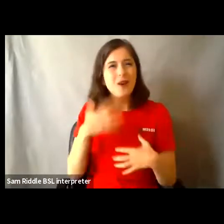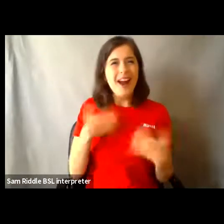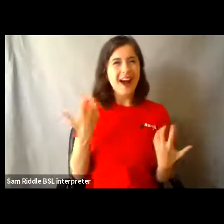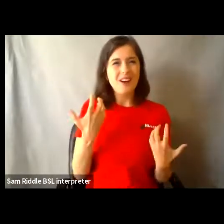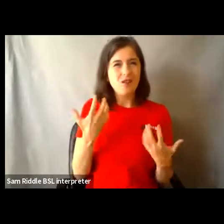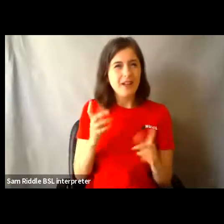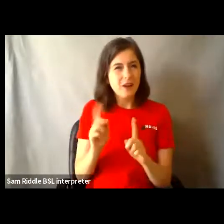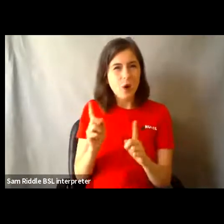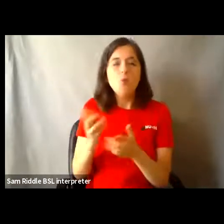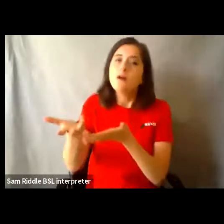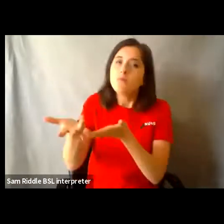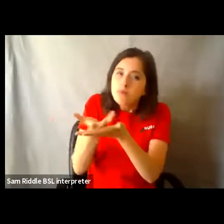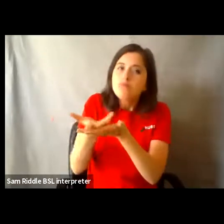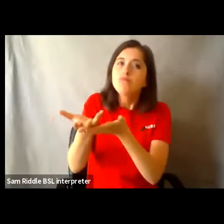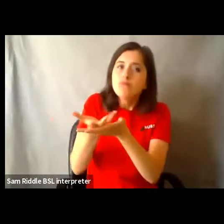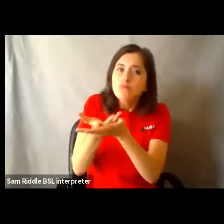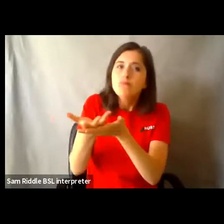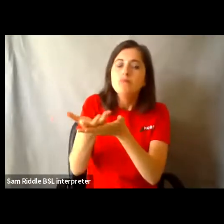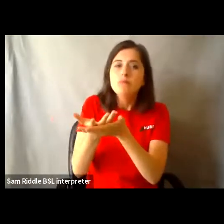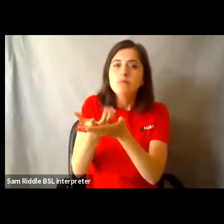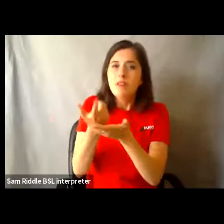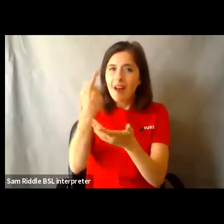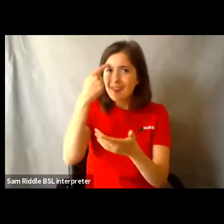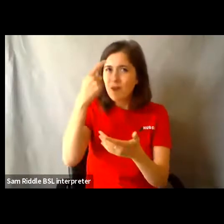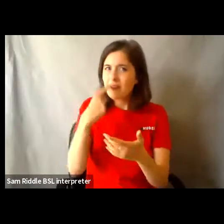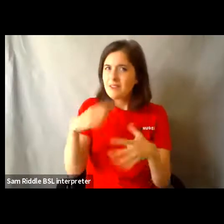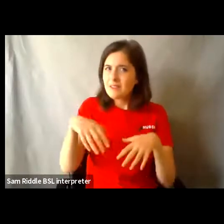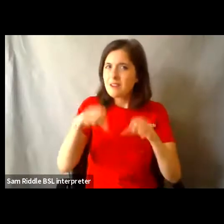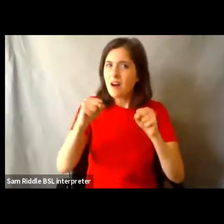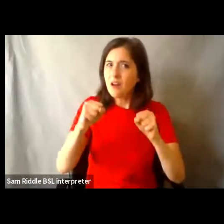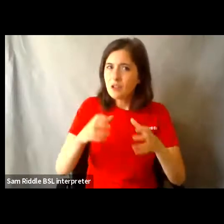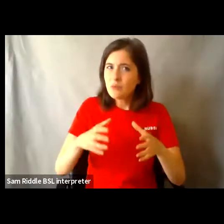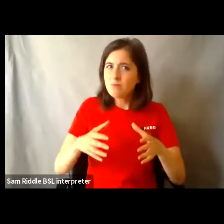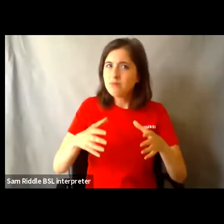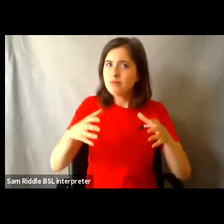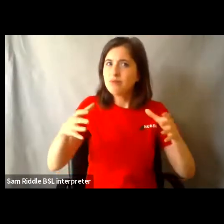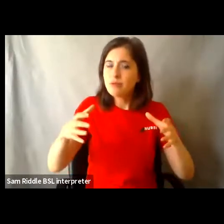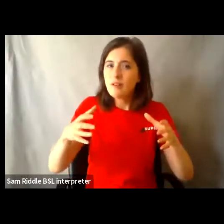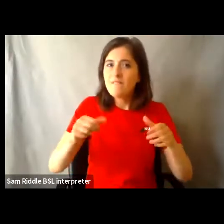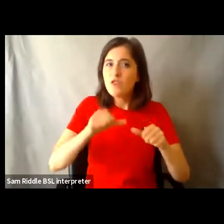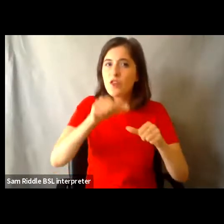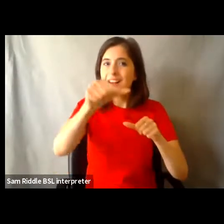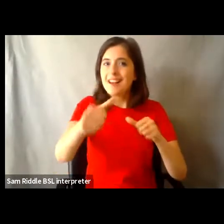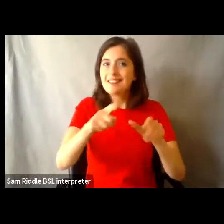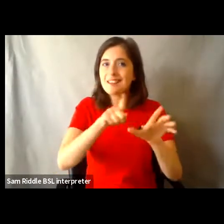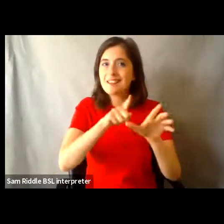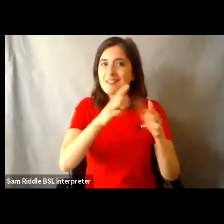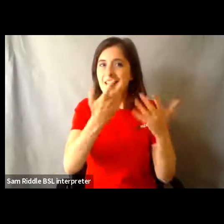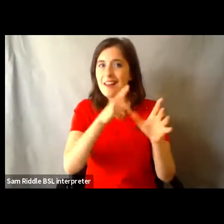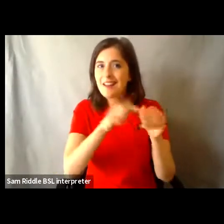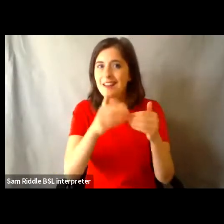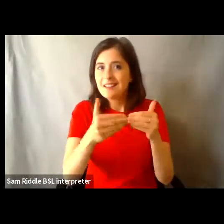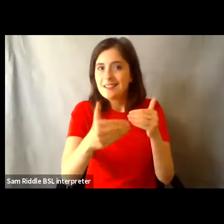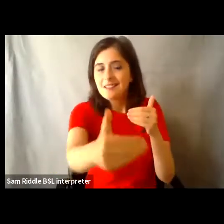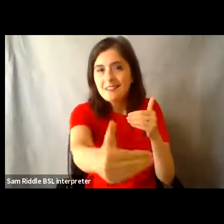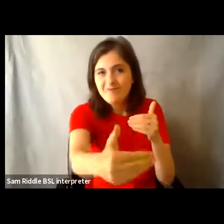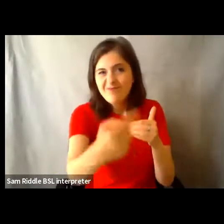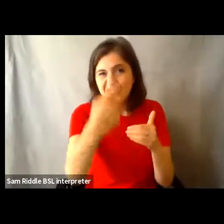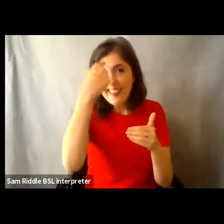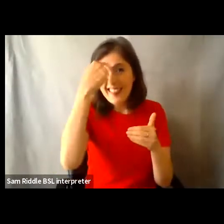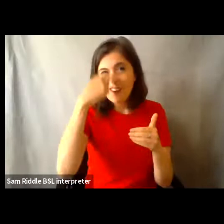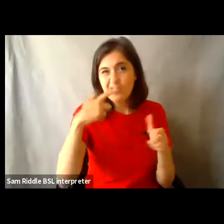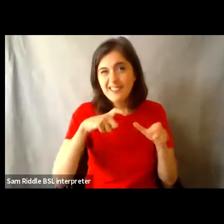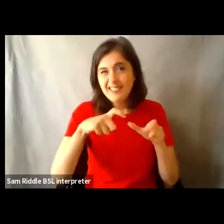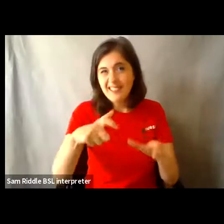I think we can actually start to build for the next decade, which unfortunately looks like it's still going to be very, very